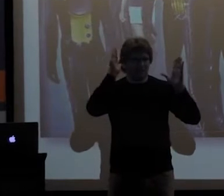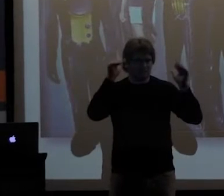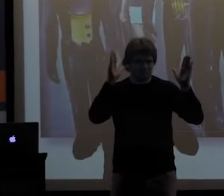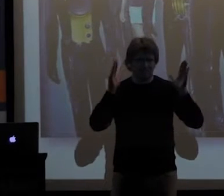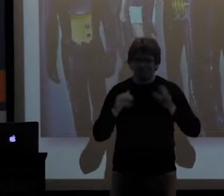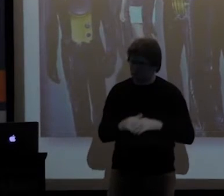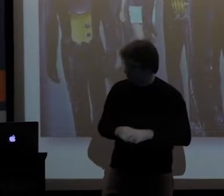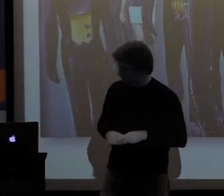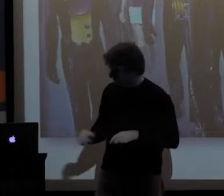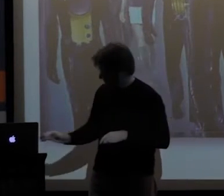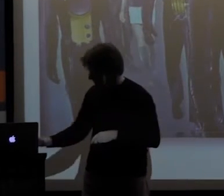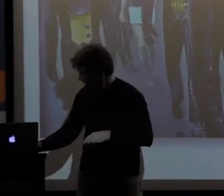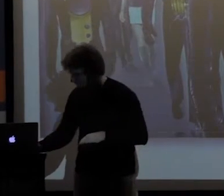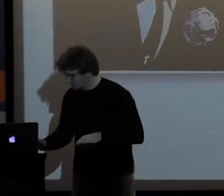This defies expectation.